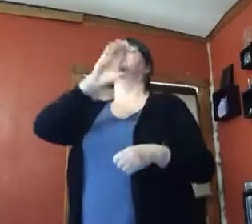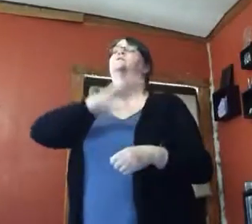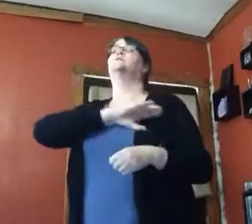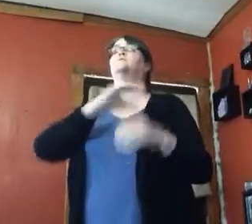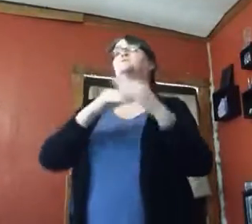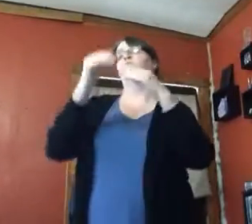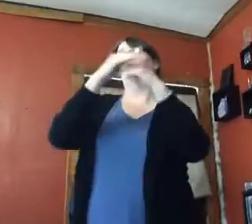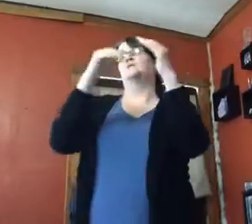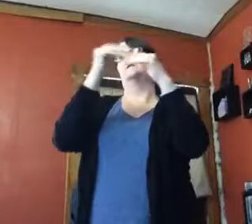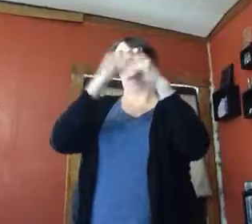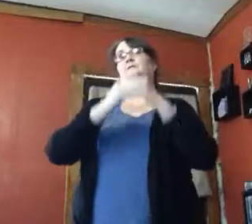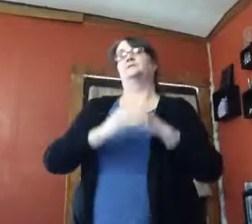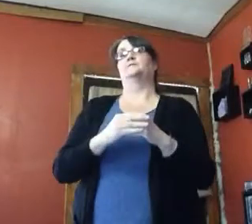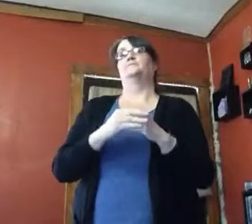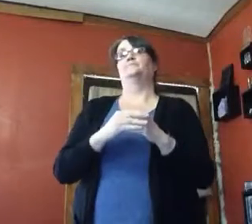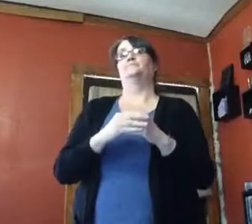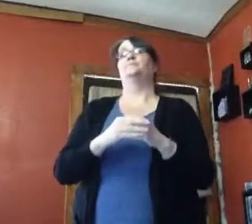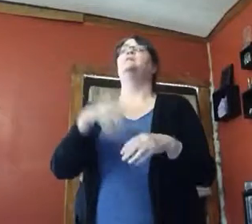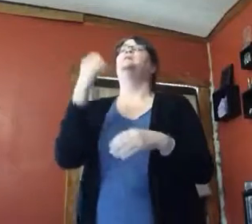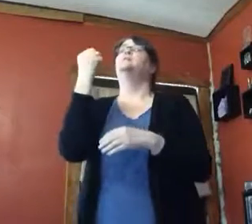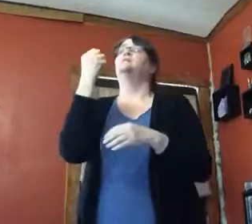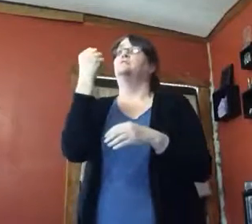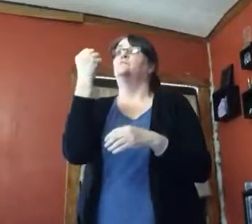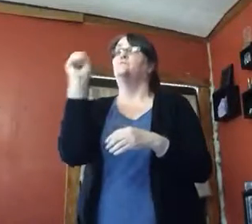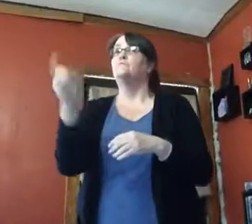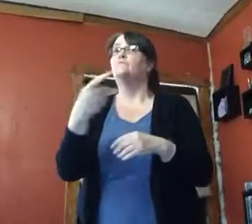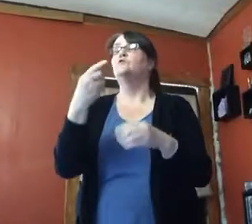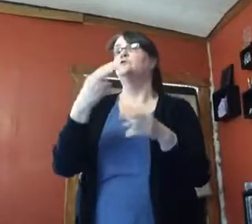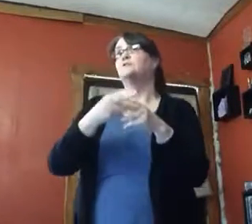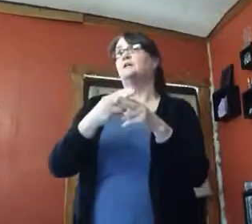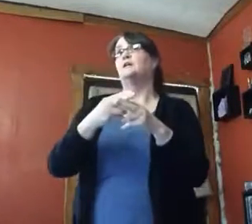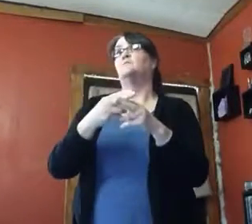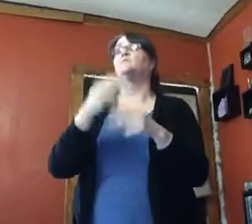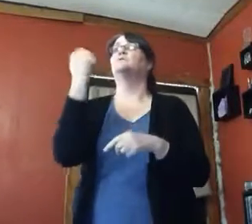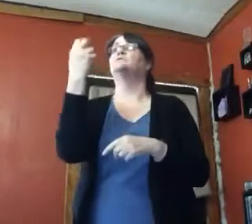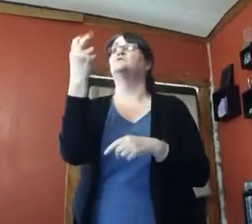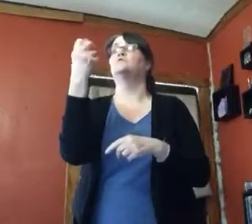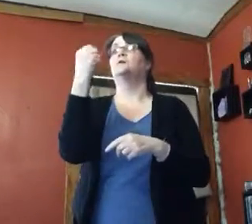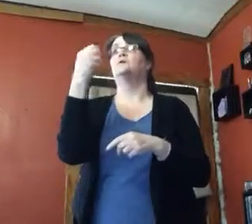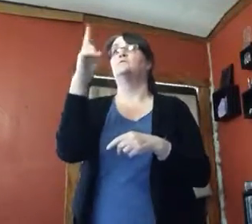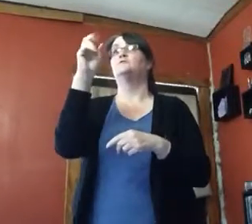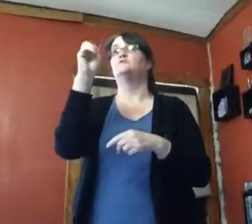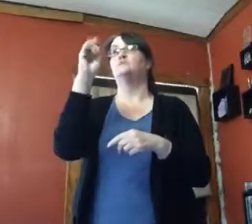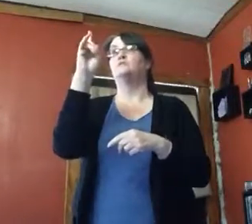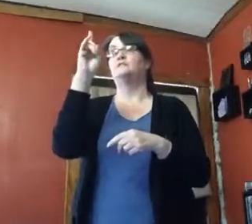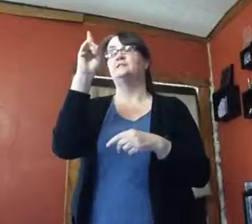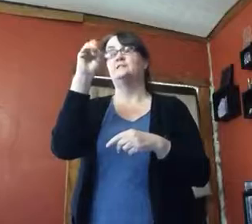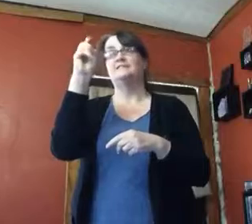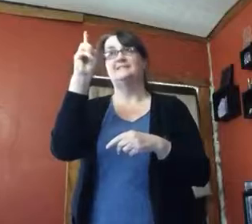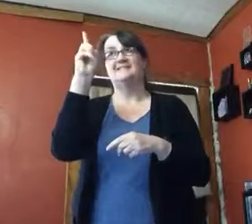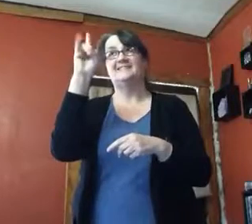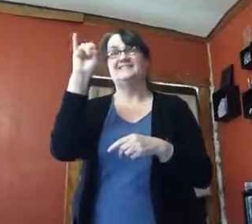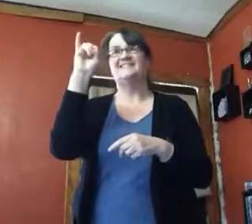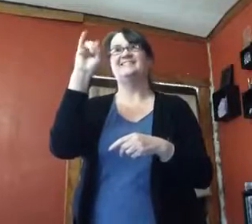traditions were introduced in 1946 to help the fellowship be stable and unified